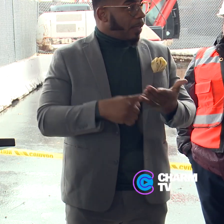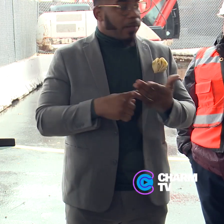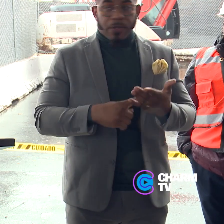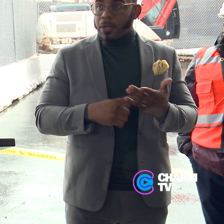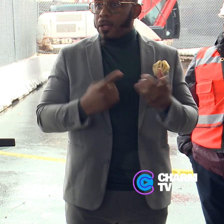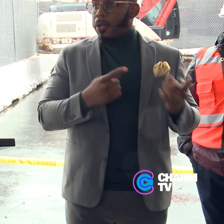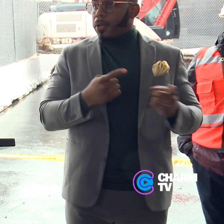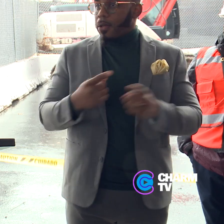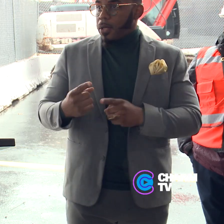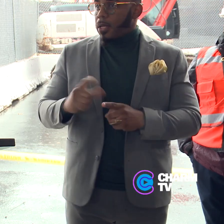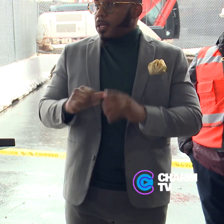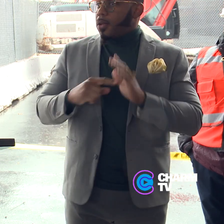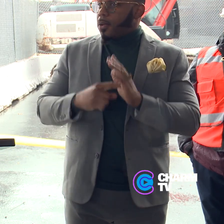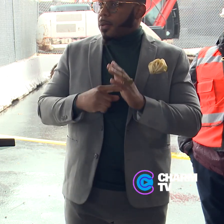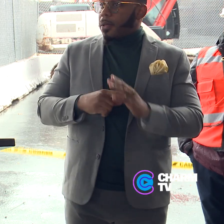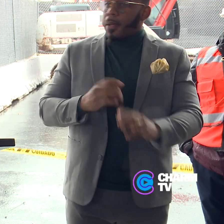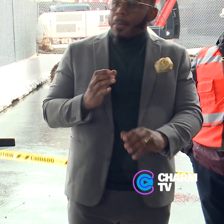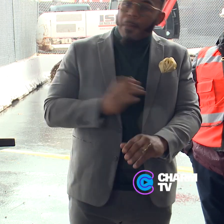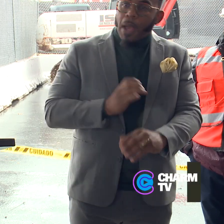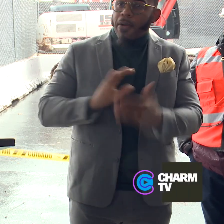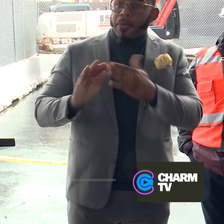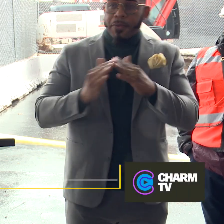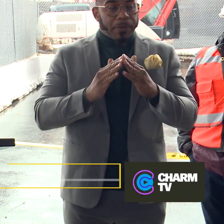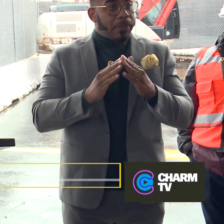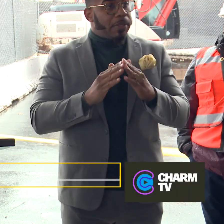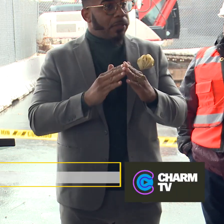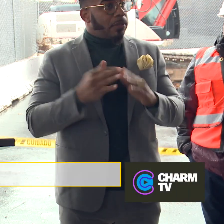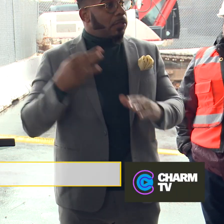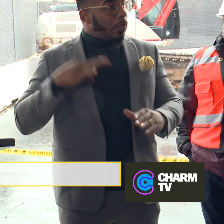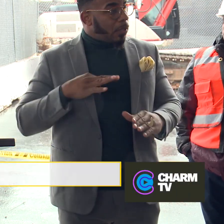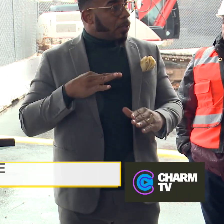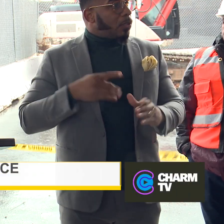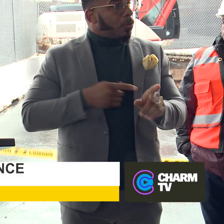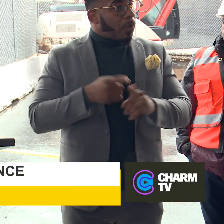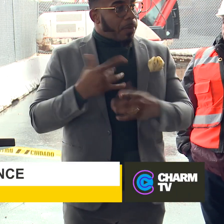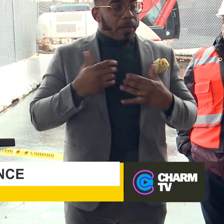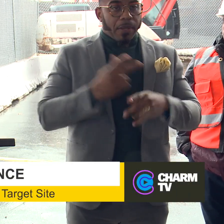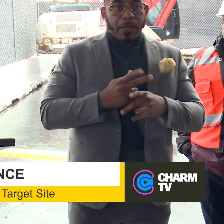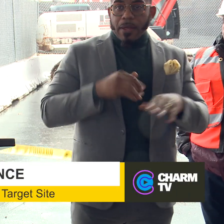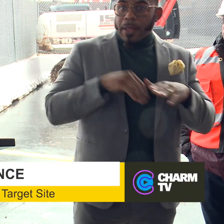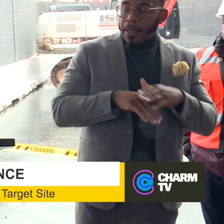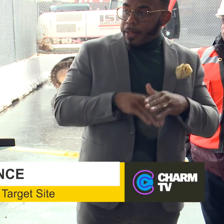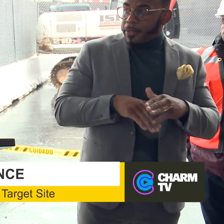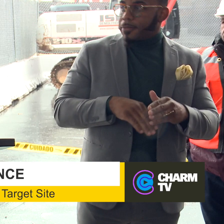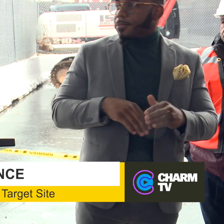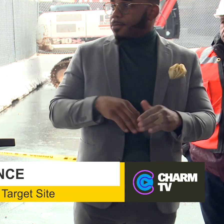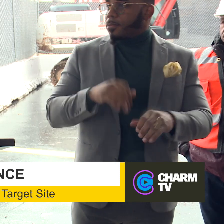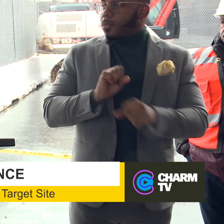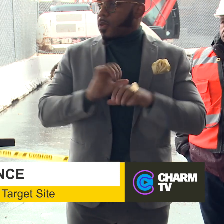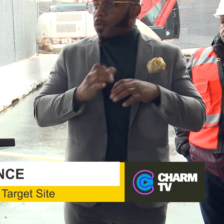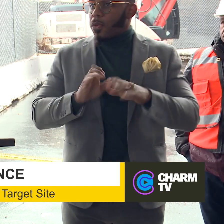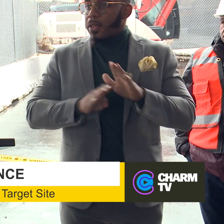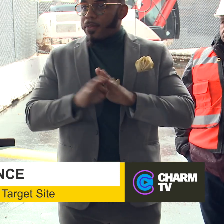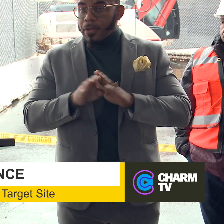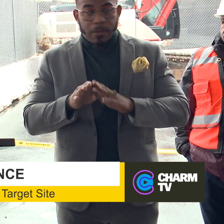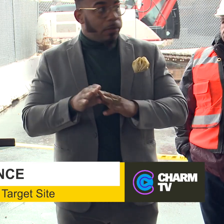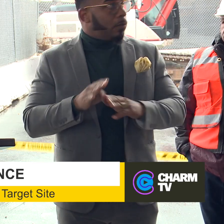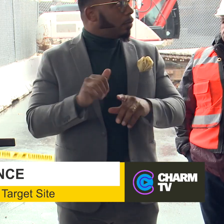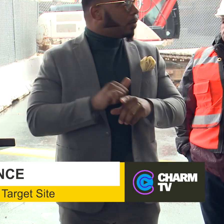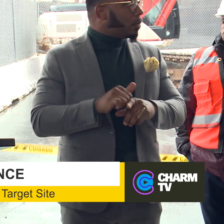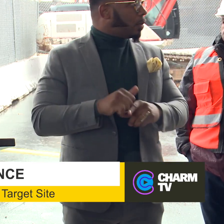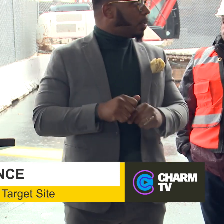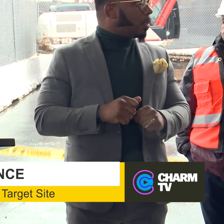conversations going on that represent powerful neighborhood assets in primary health care access, workforce development and